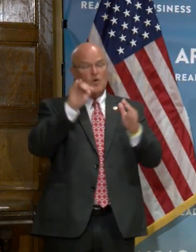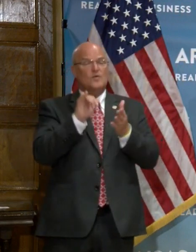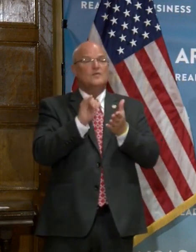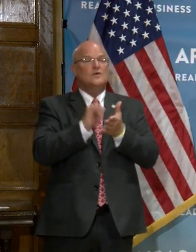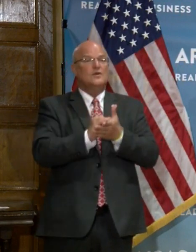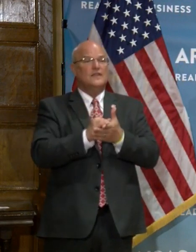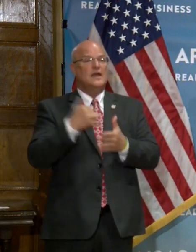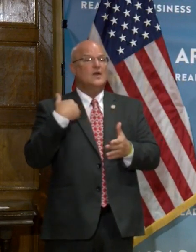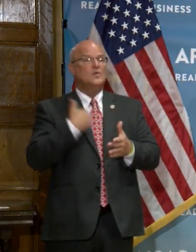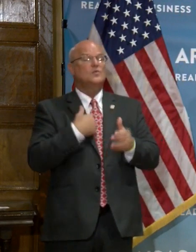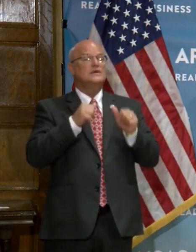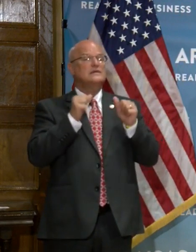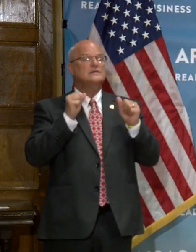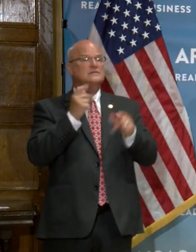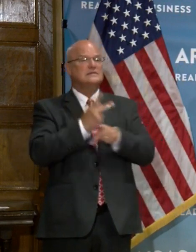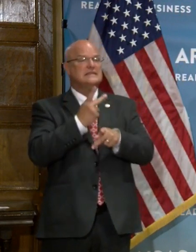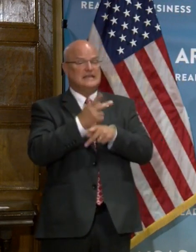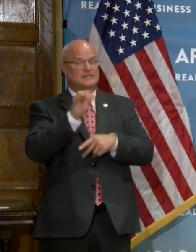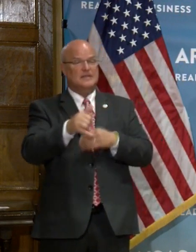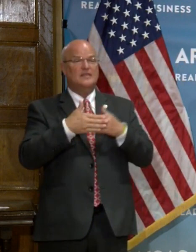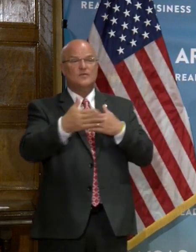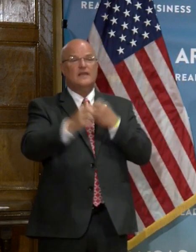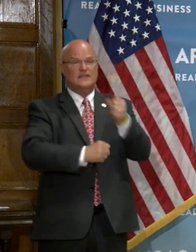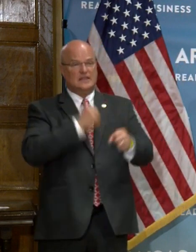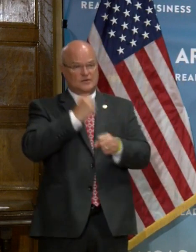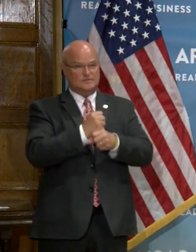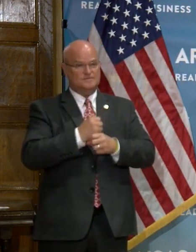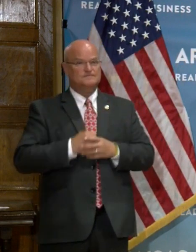that we'll be able to stick with that throughout the year.